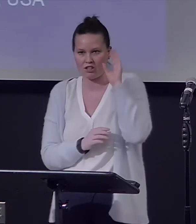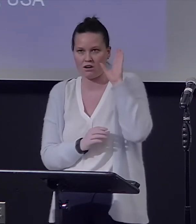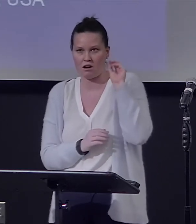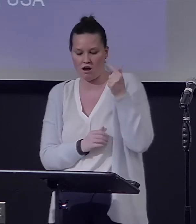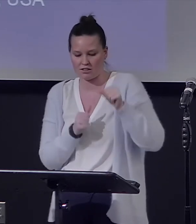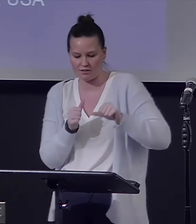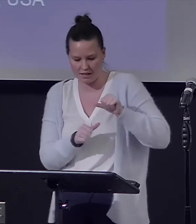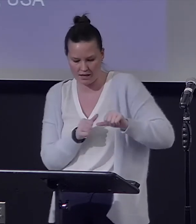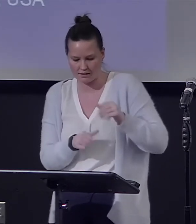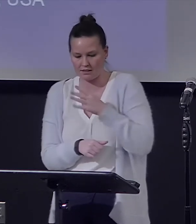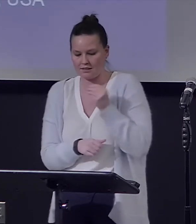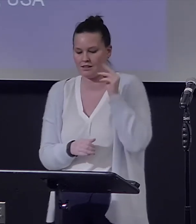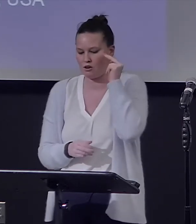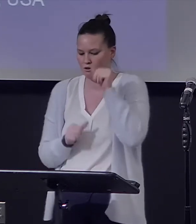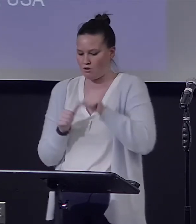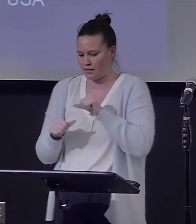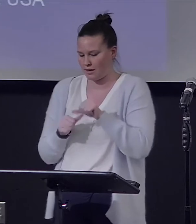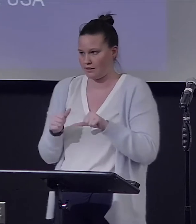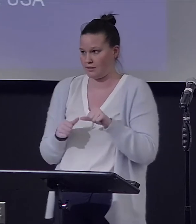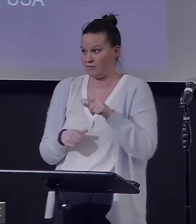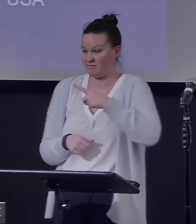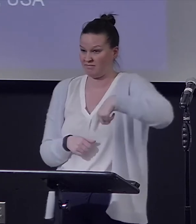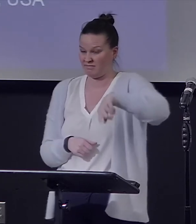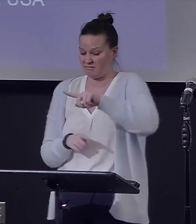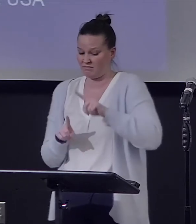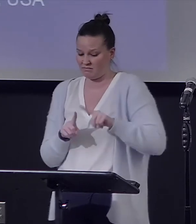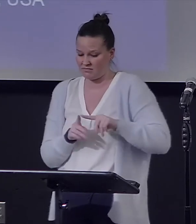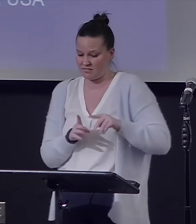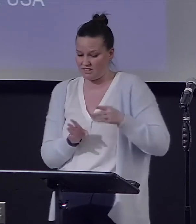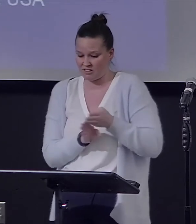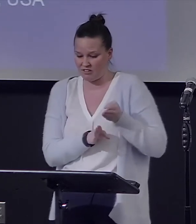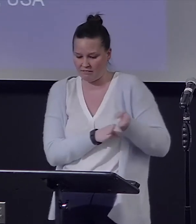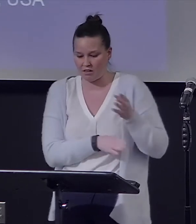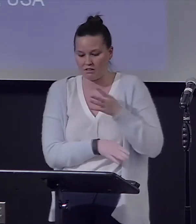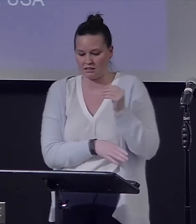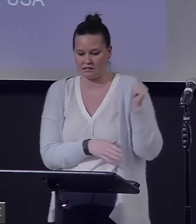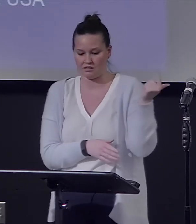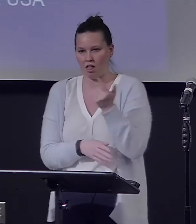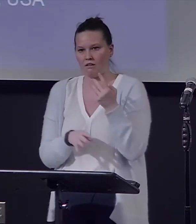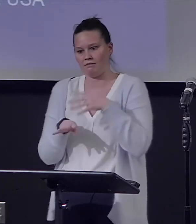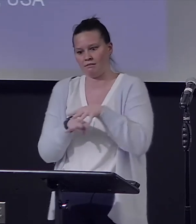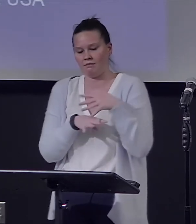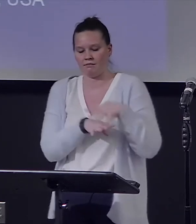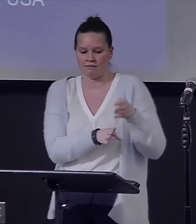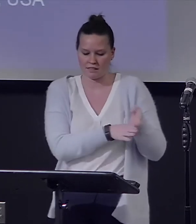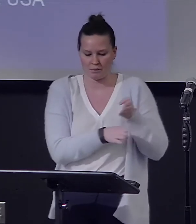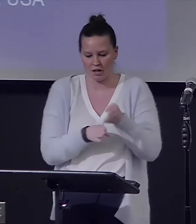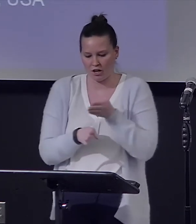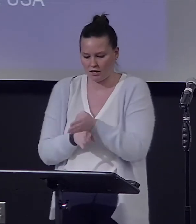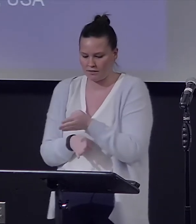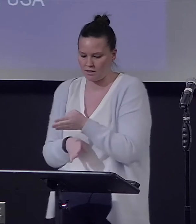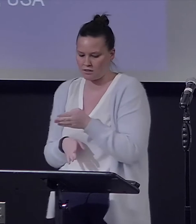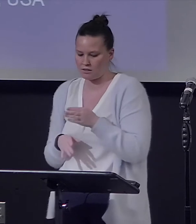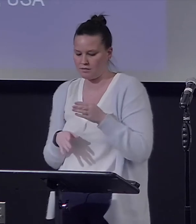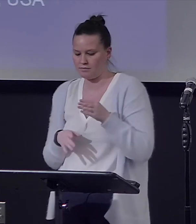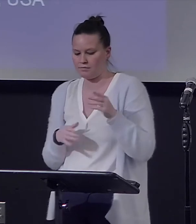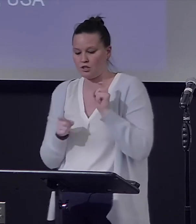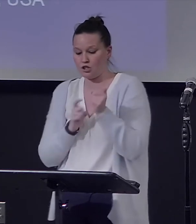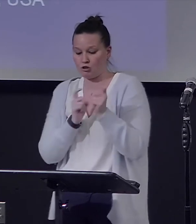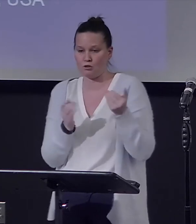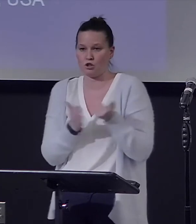education cognitive sciences and neuroscience these different fields and all of the